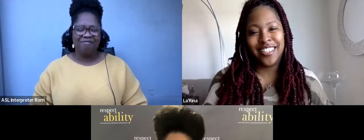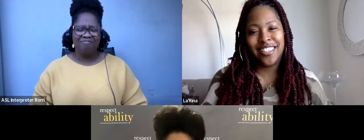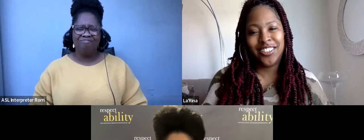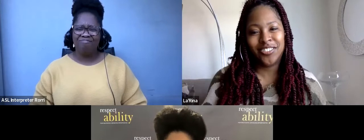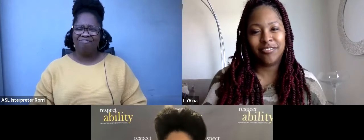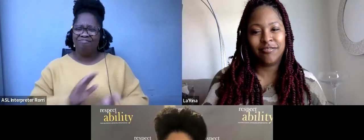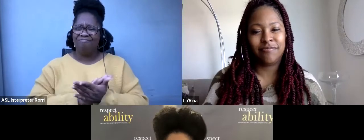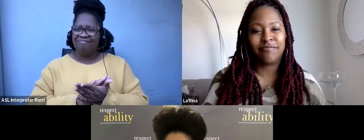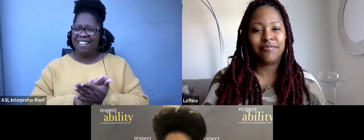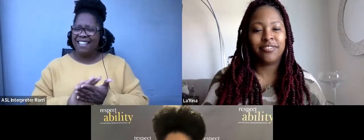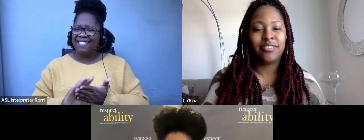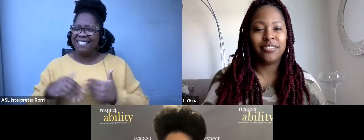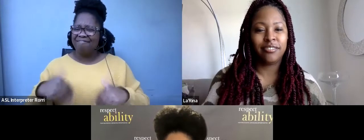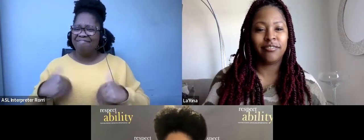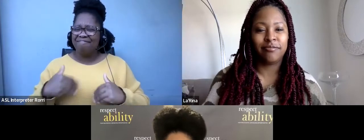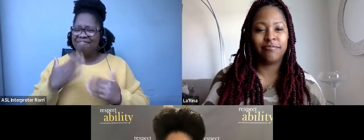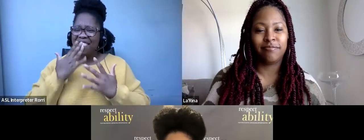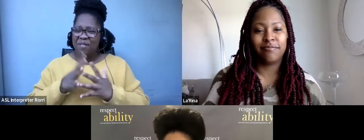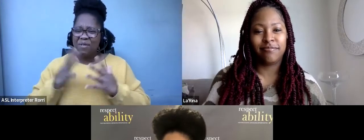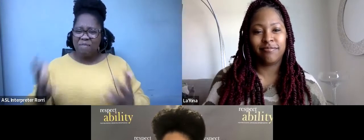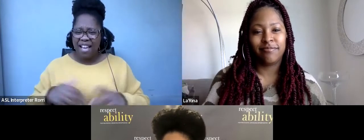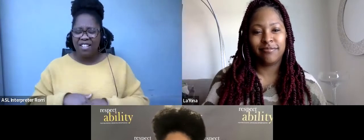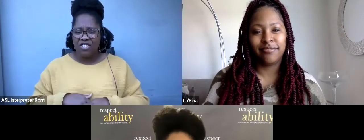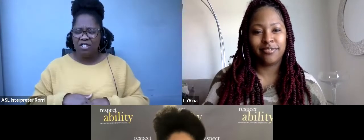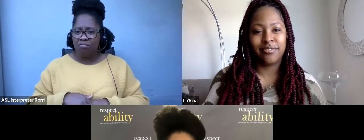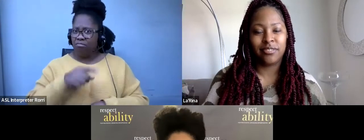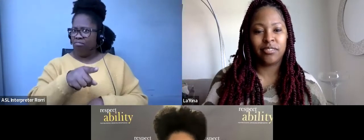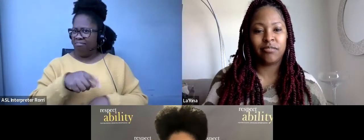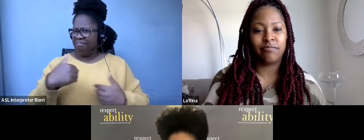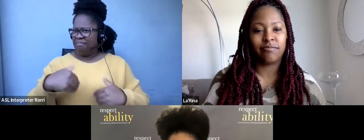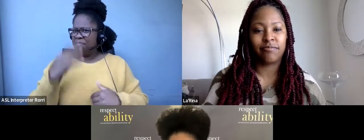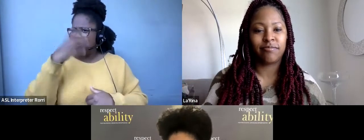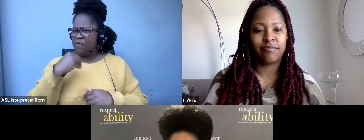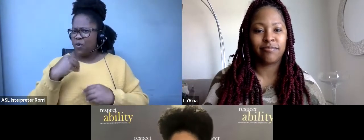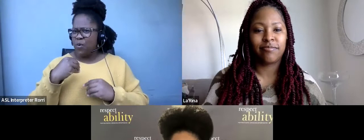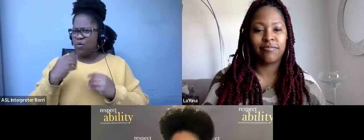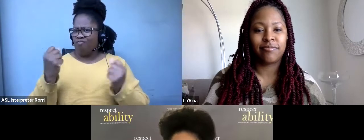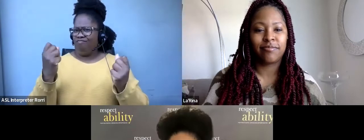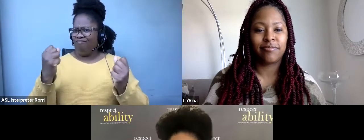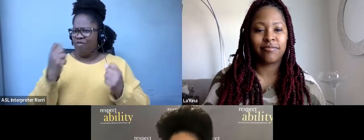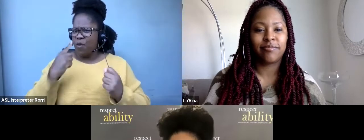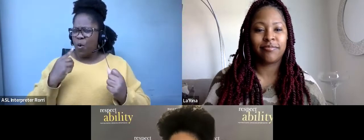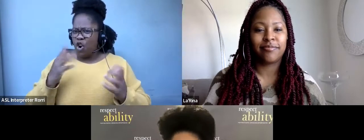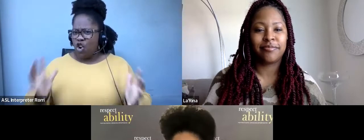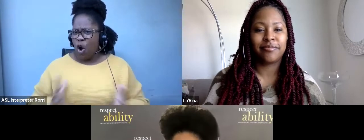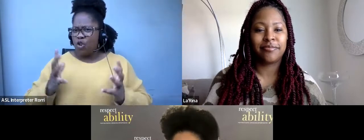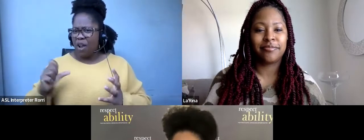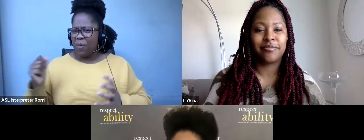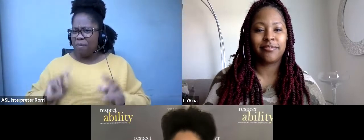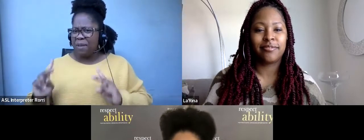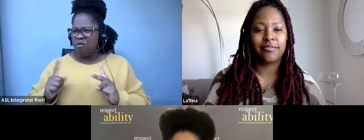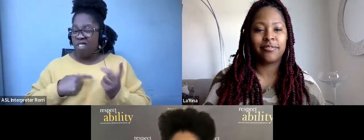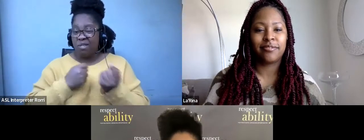Nice. Thank you so much. You just had some beautiful words of encouragement, and I'm so here for it. Thank